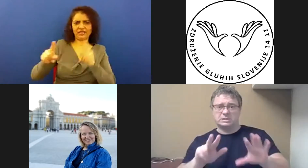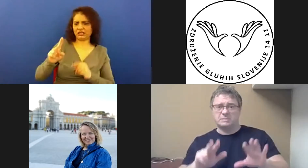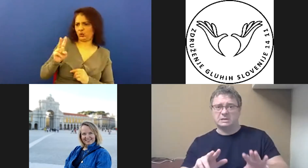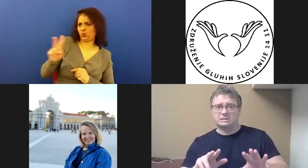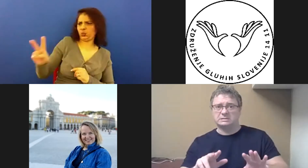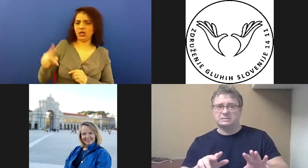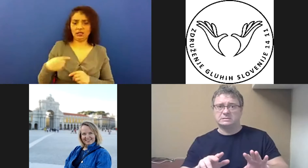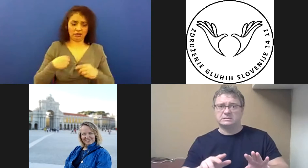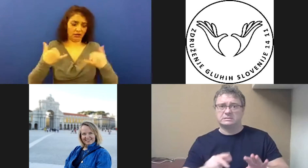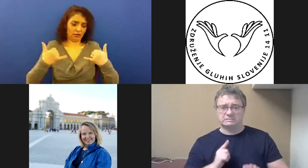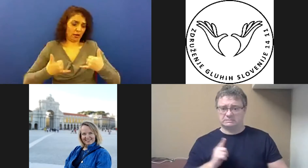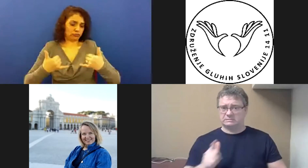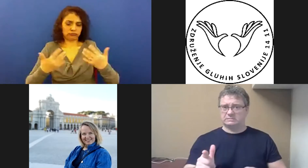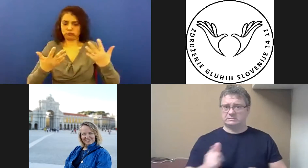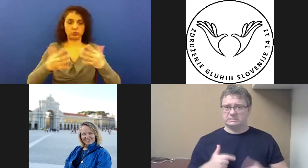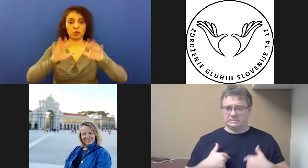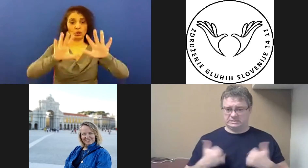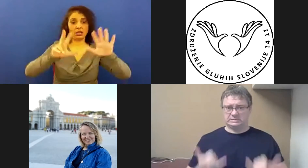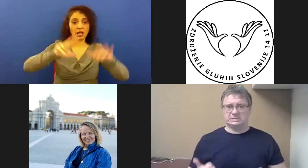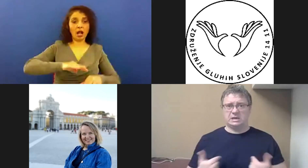By the time they were 17 or 18.